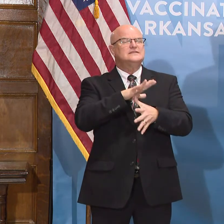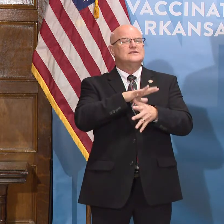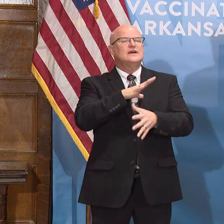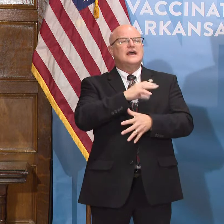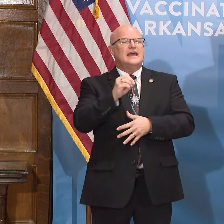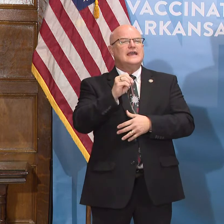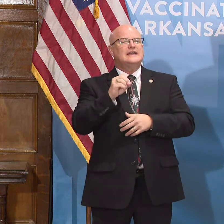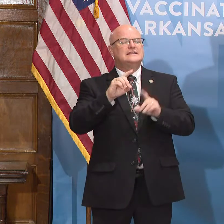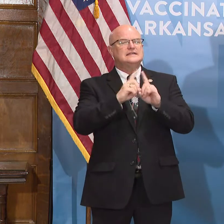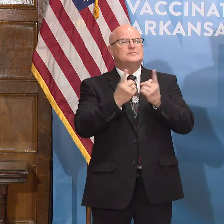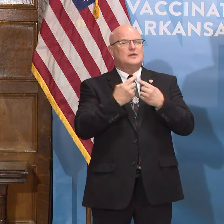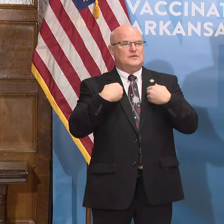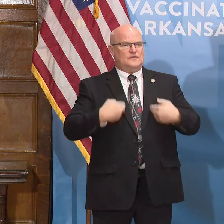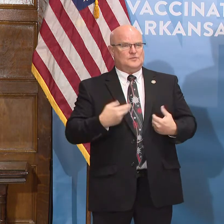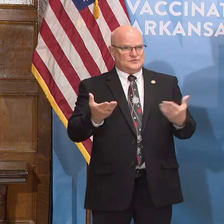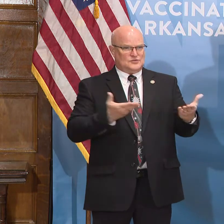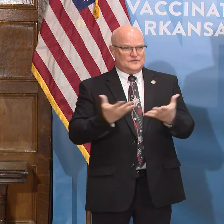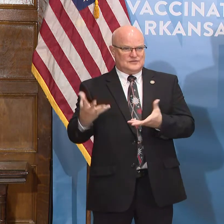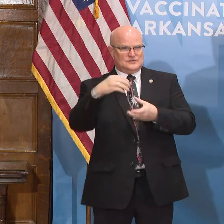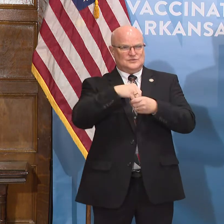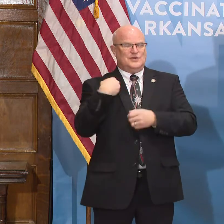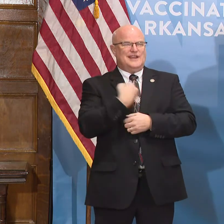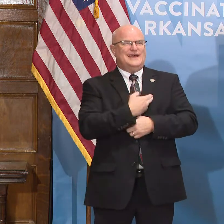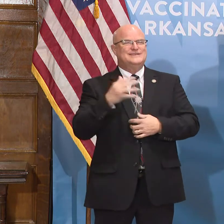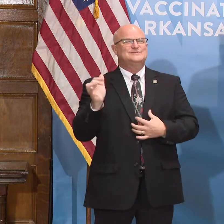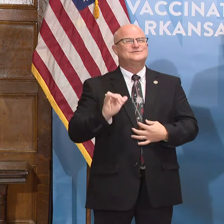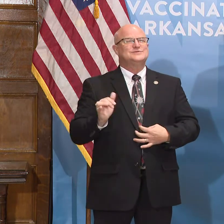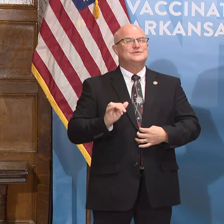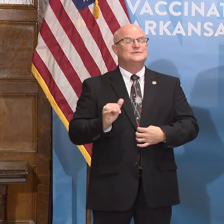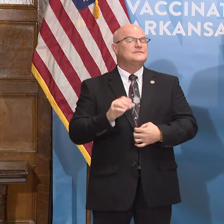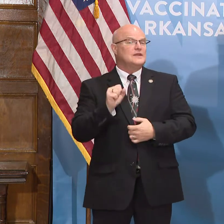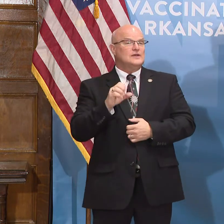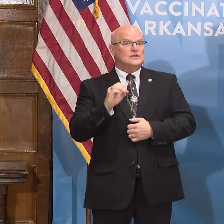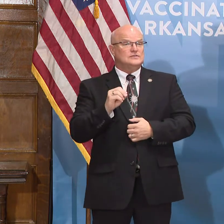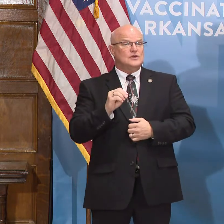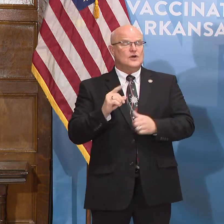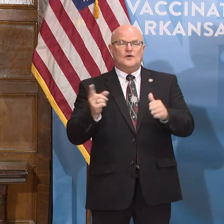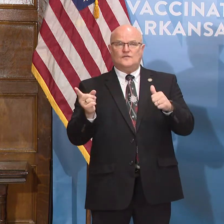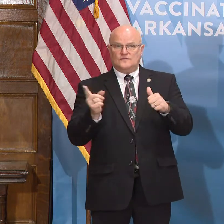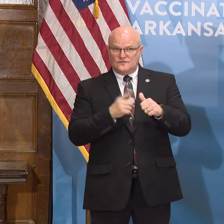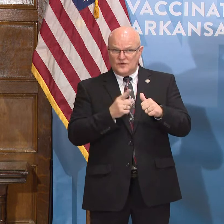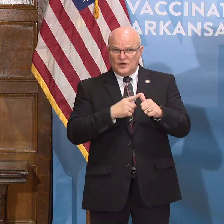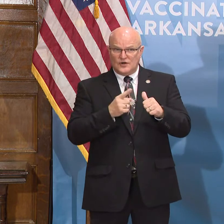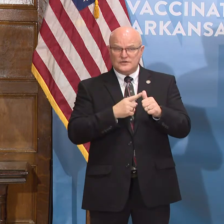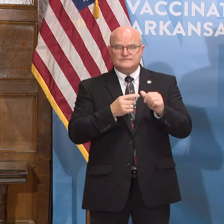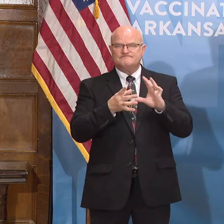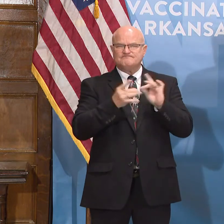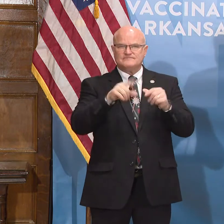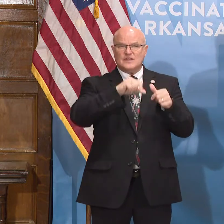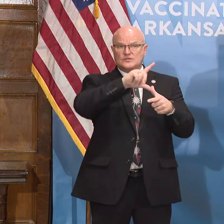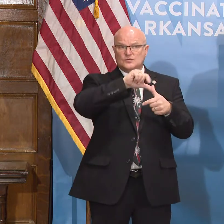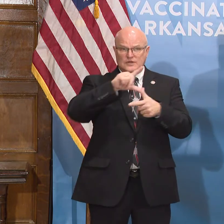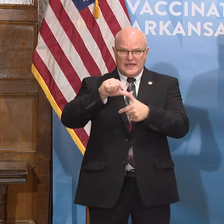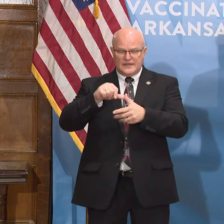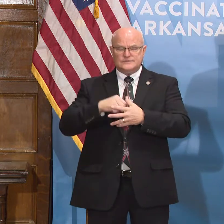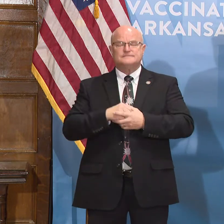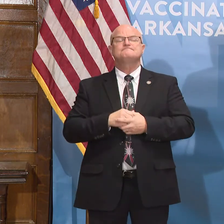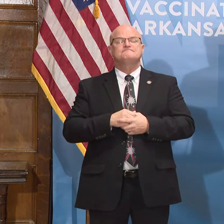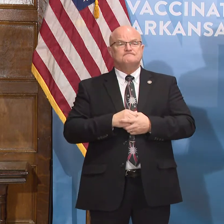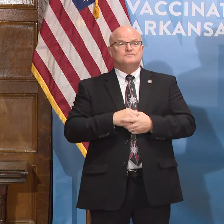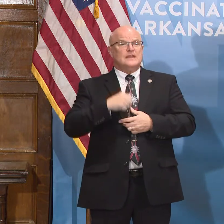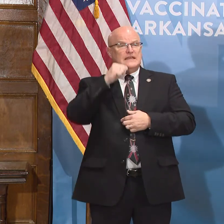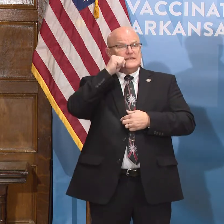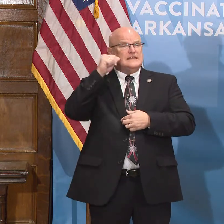Human Services has joined us as well. And so first, let me talk about the tornadoes. Yesterday, we completed